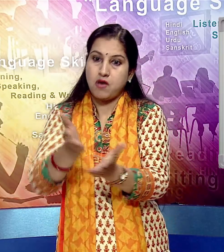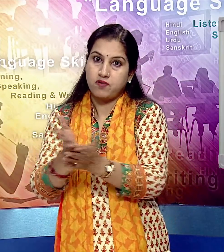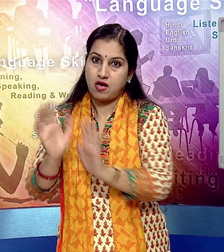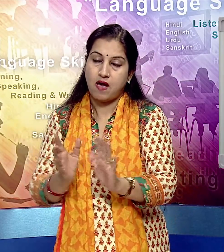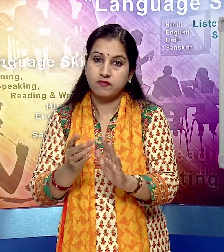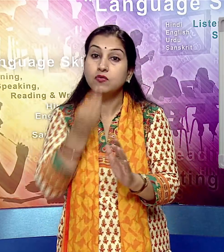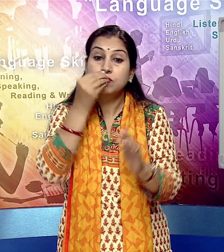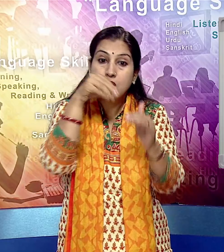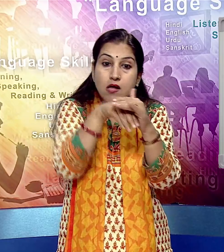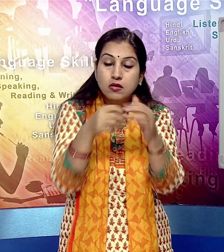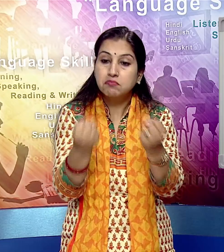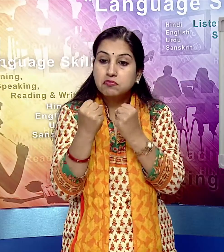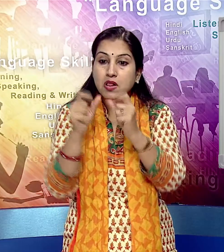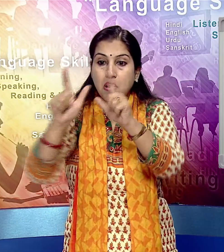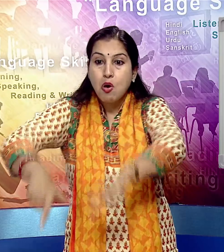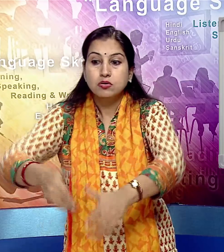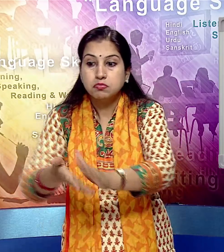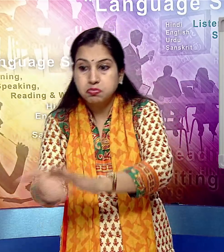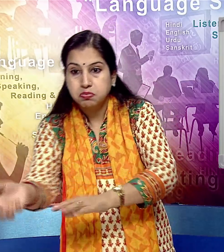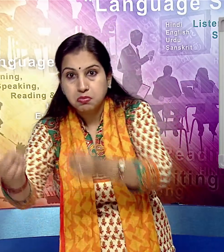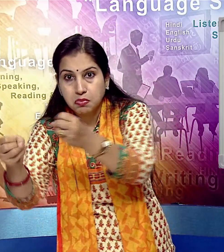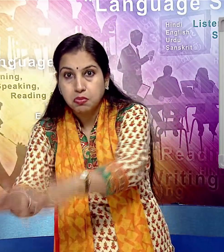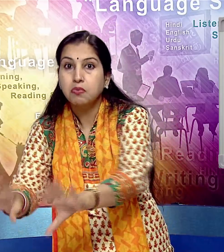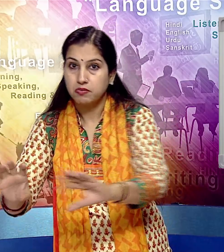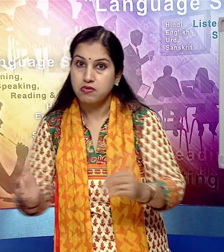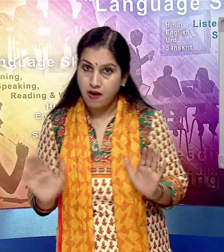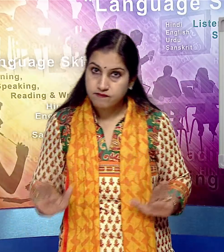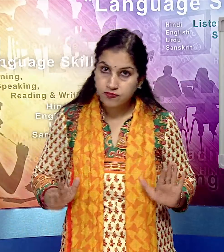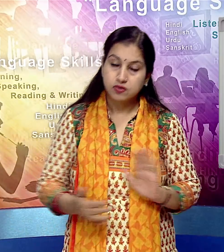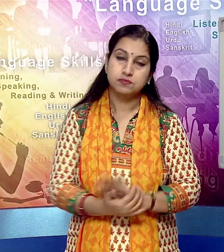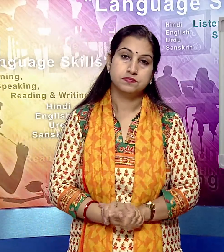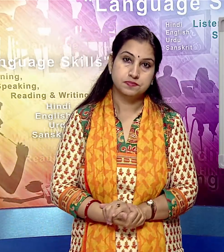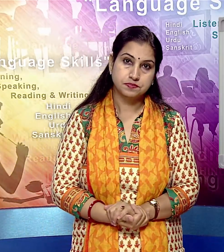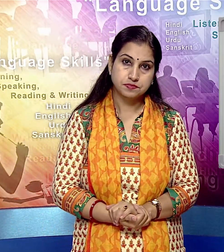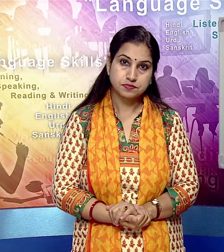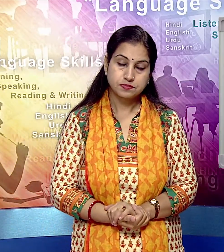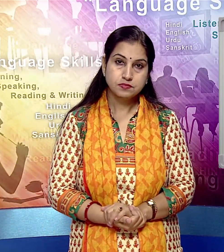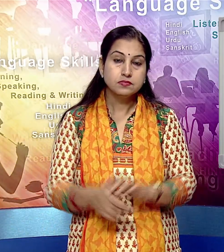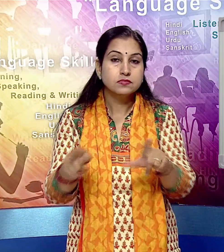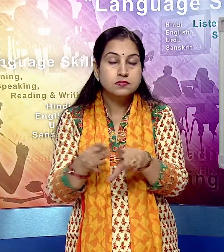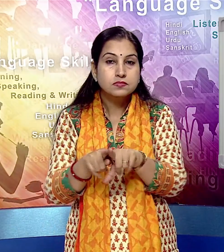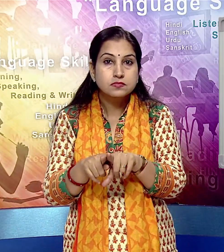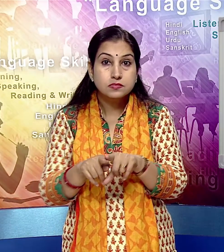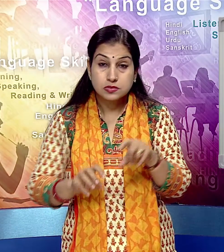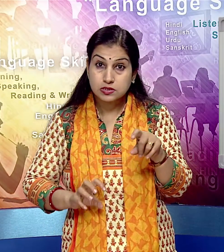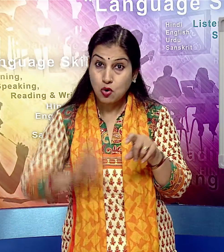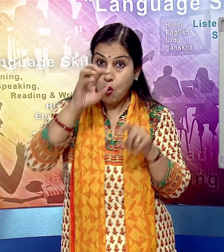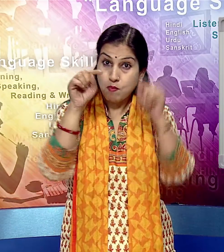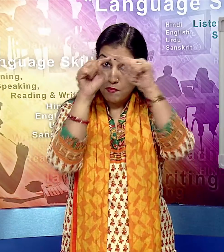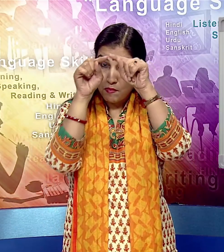which nutrients of the food can be lost. Like on the topmost